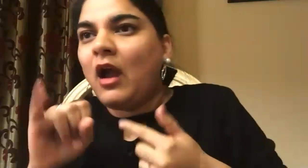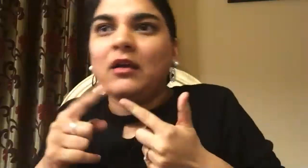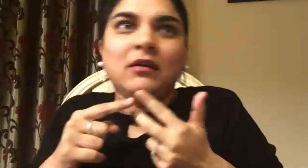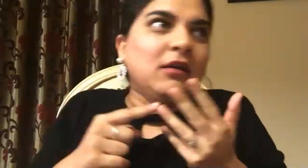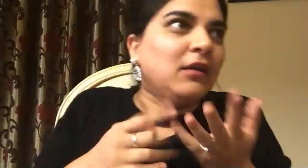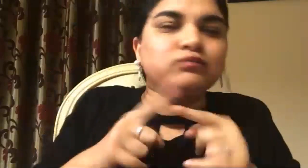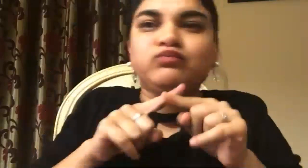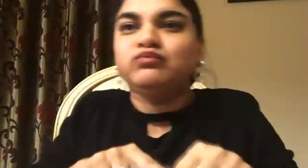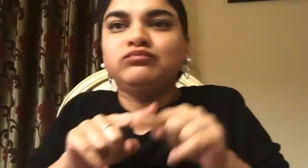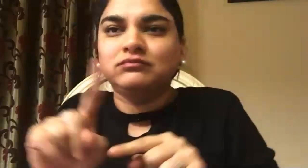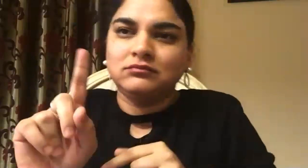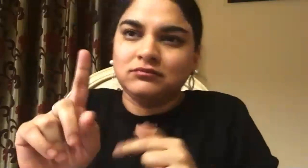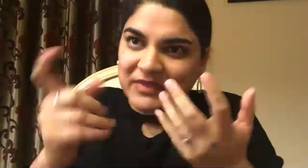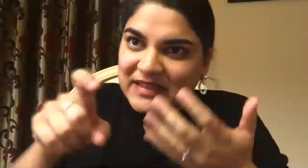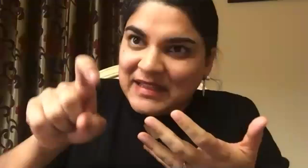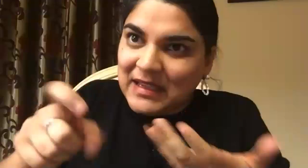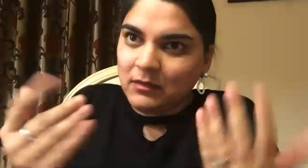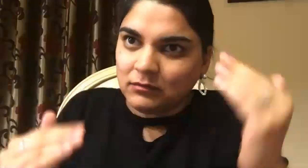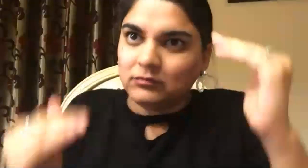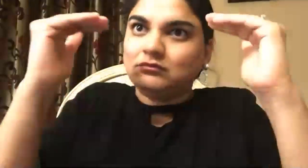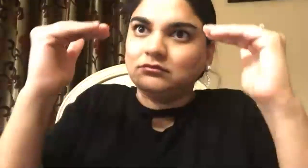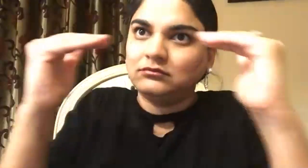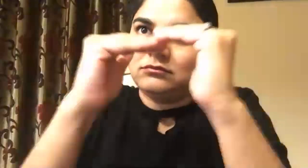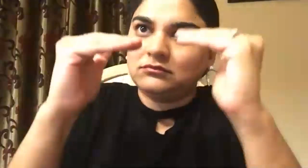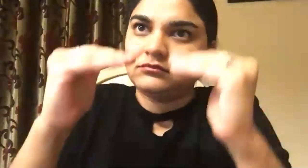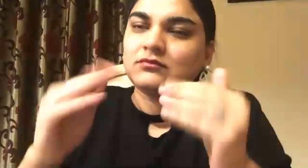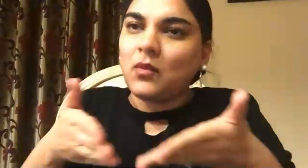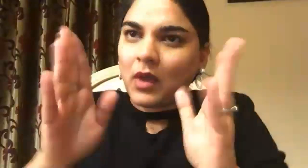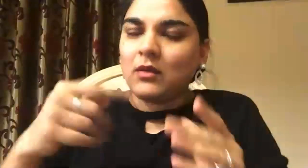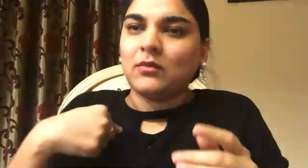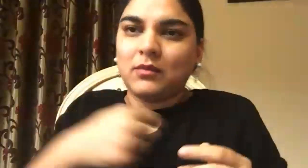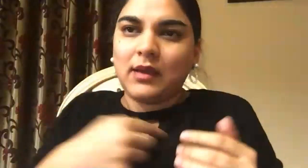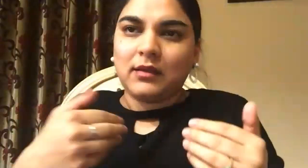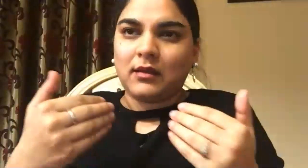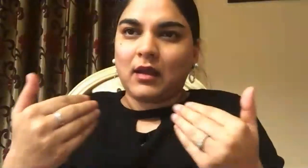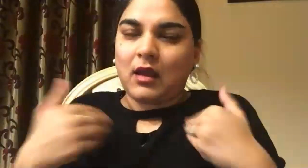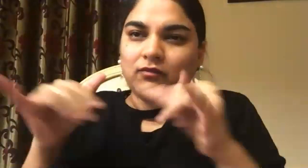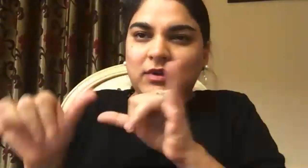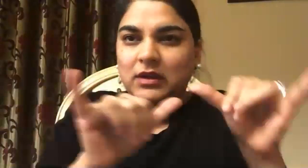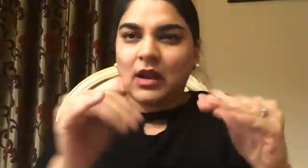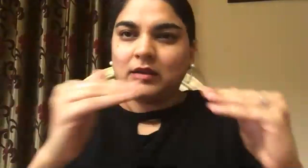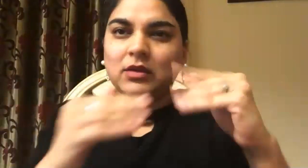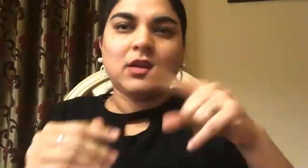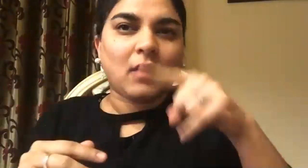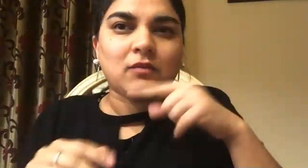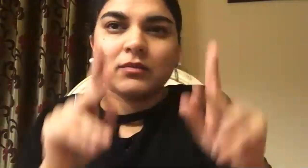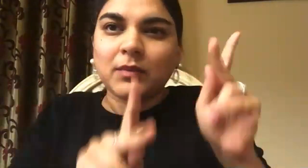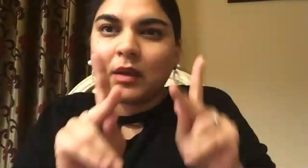more financial stability. They don't have things that they have to worry about. So once those needs are met, then true equality can be